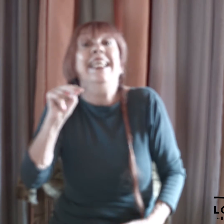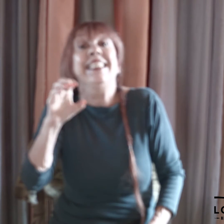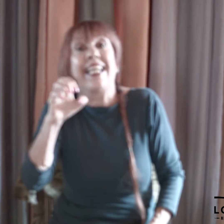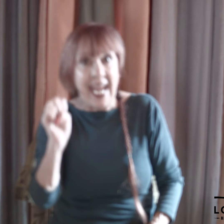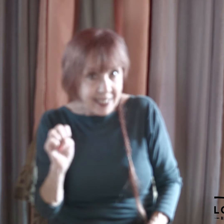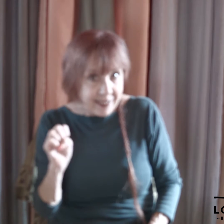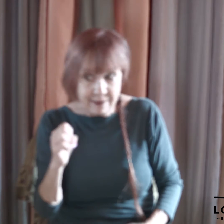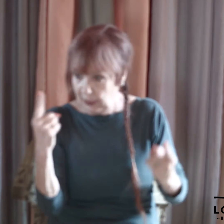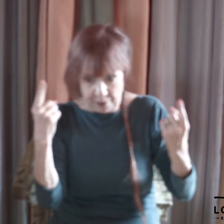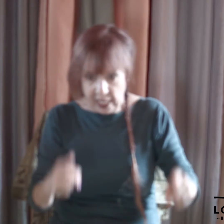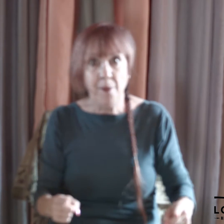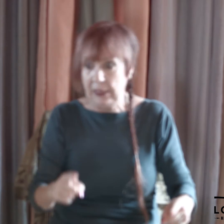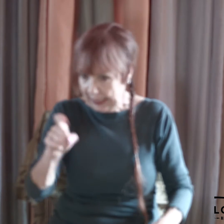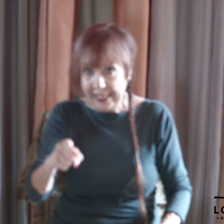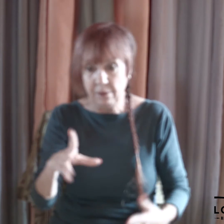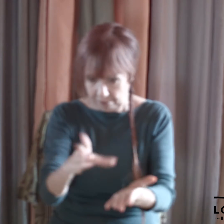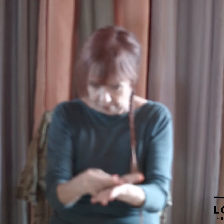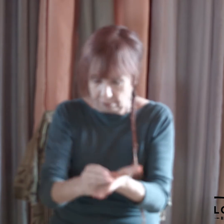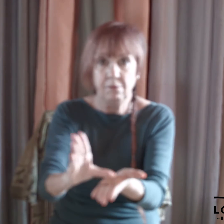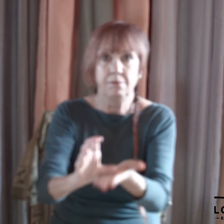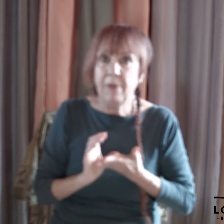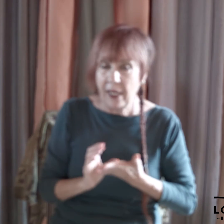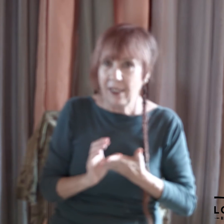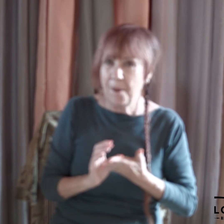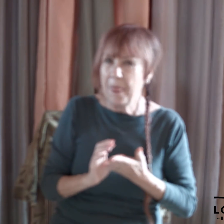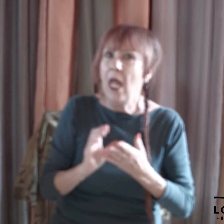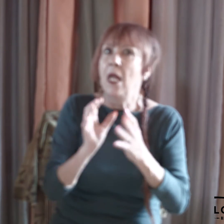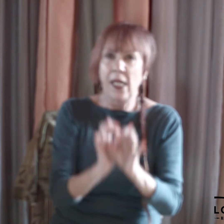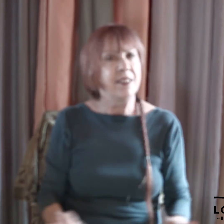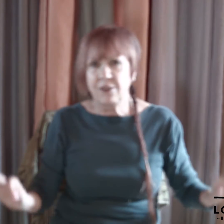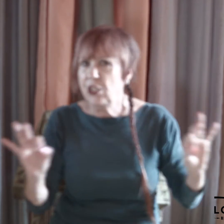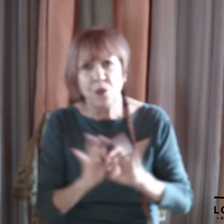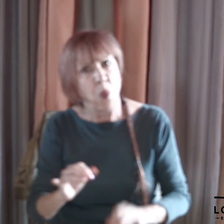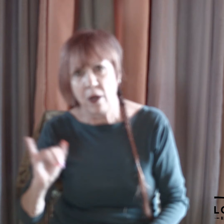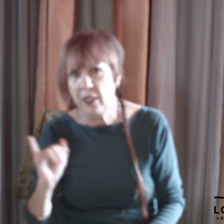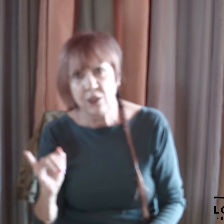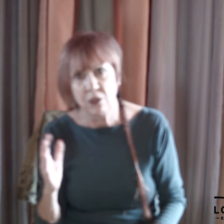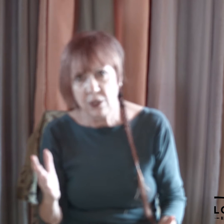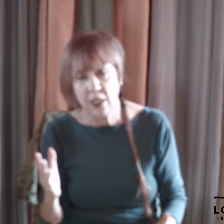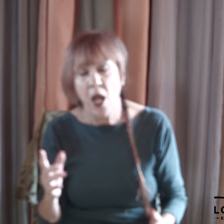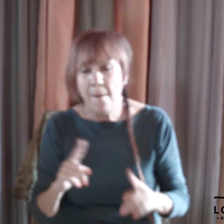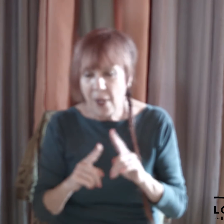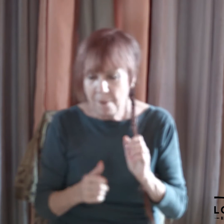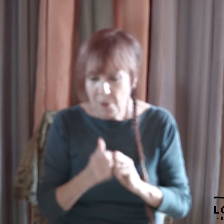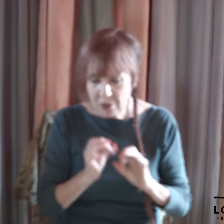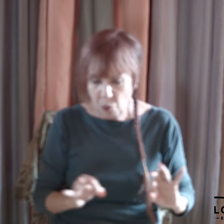it. And so it is a very important thing. But more important, Paul, I think, is the idea that